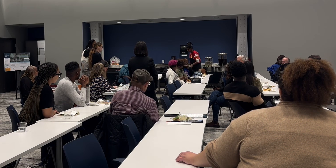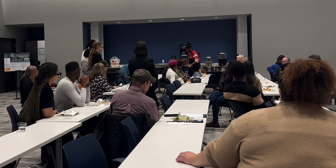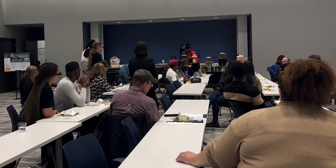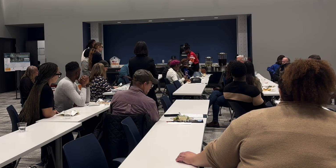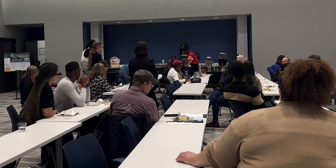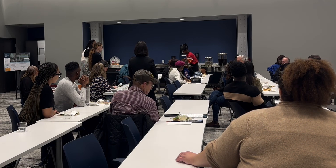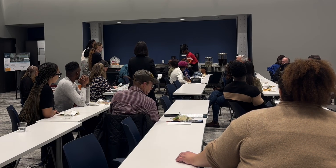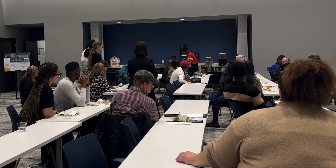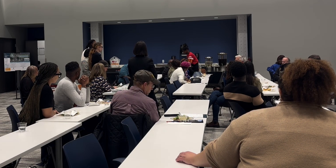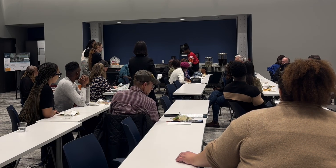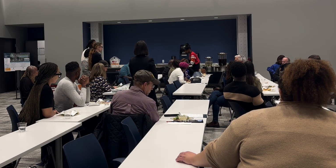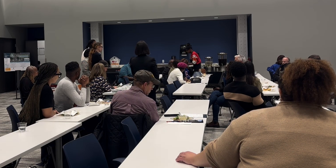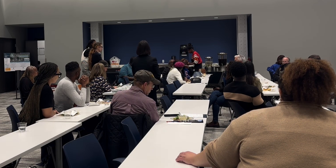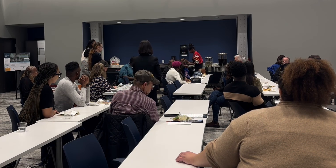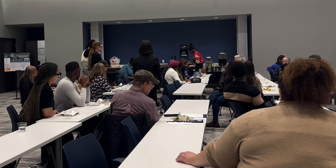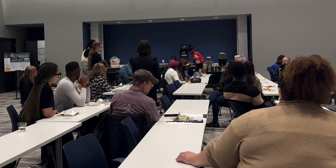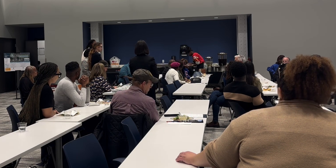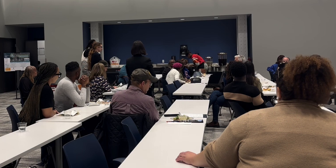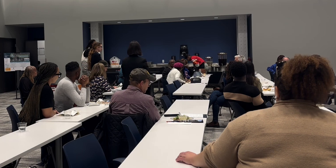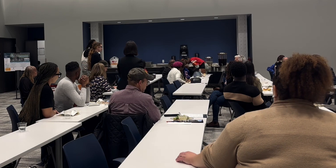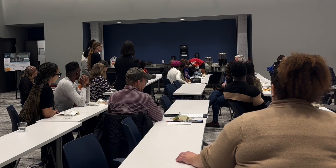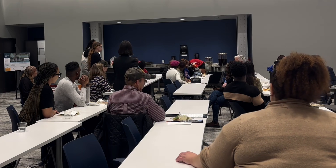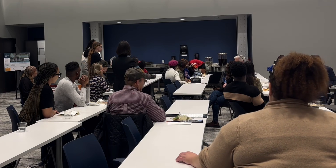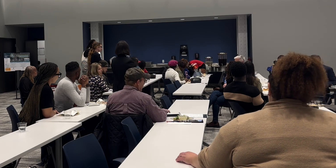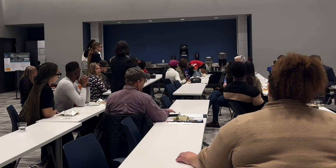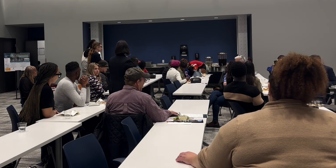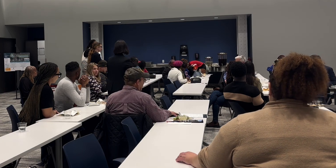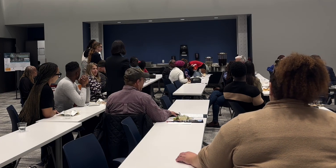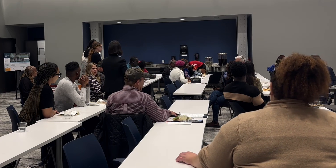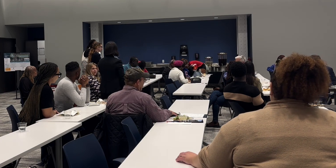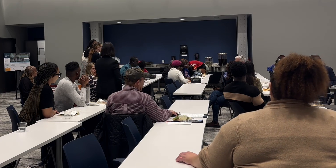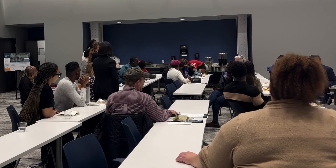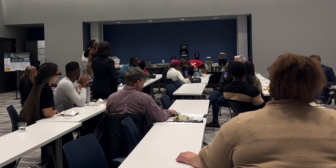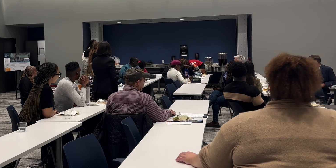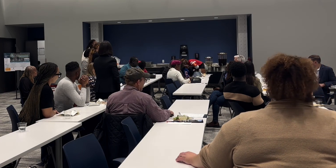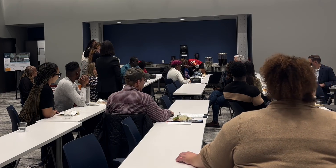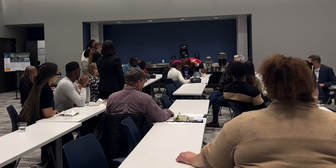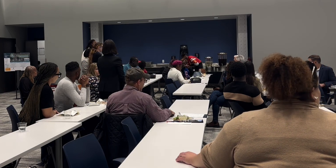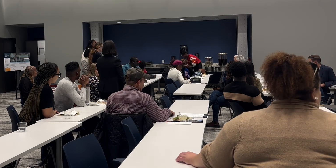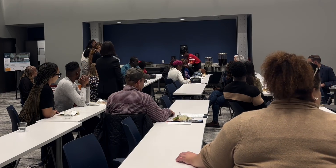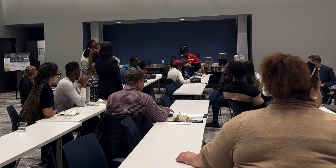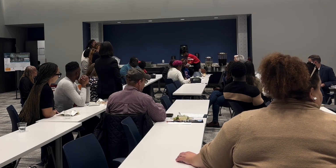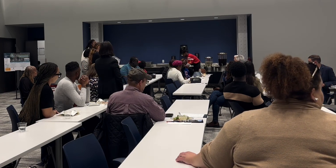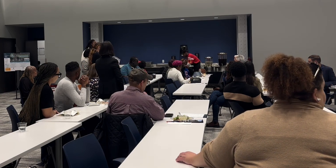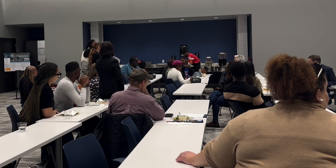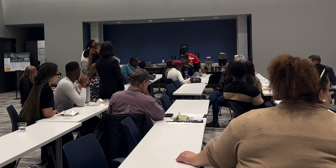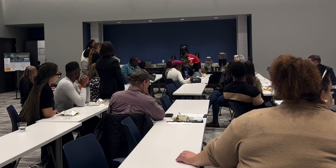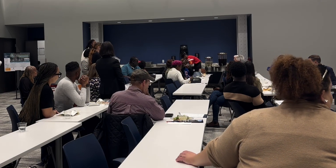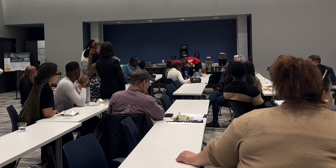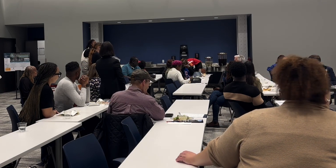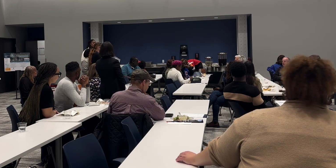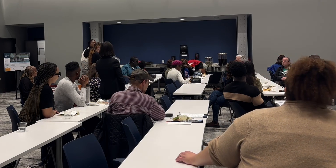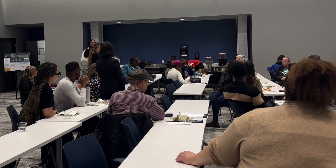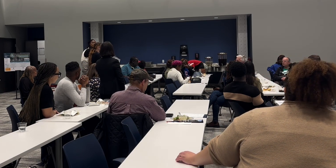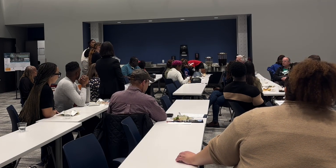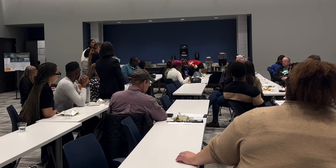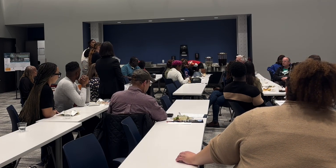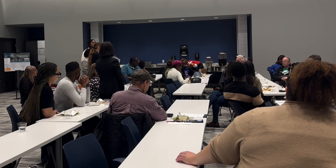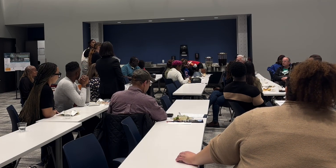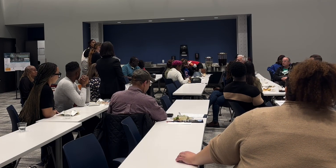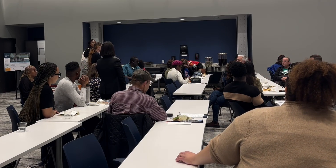on within that neighborhood Yeah, at right. the same time. That's a very impact on the community. Yeah.